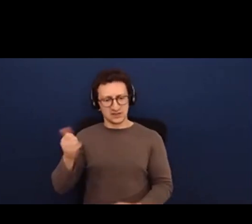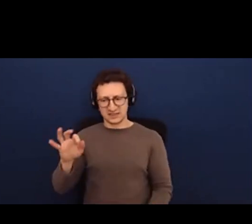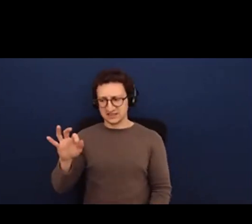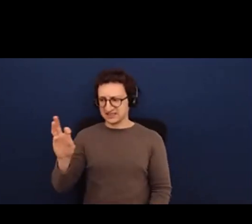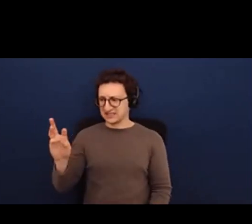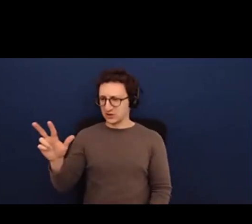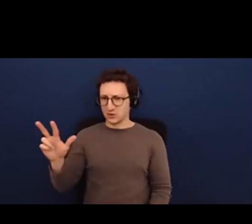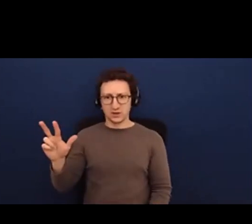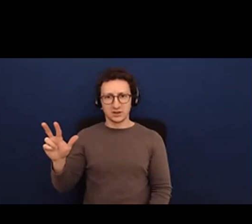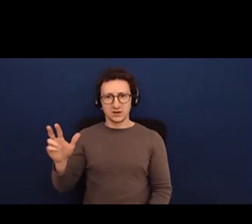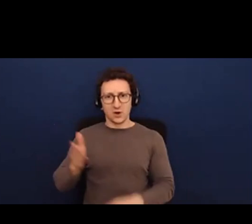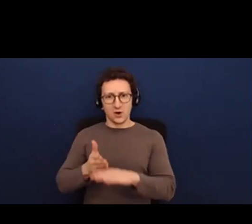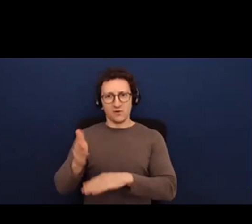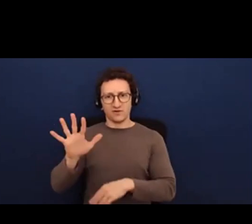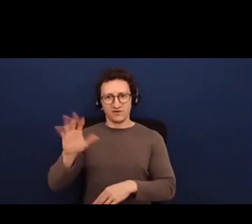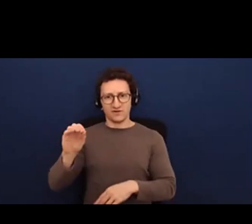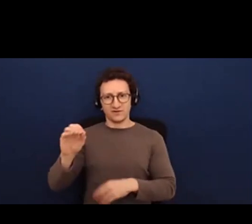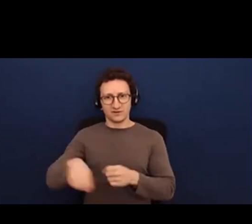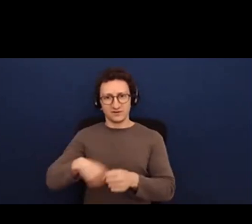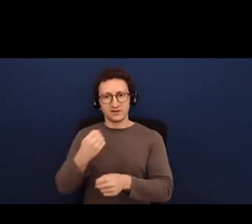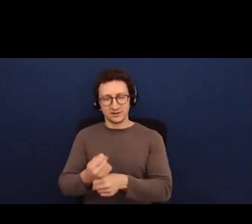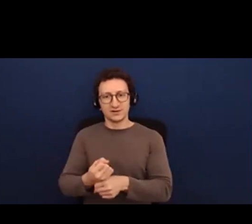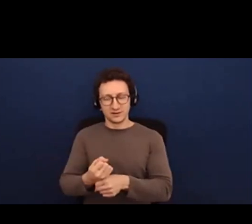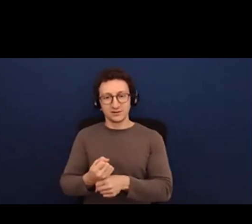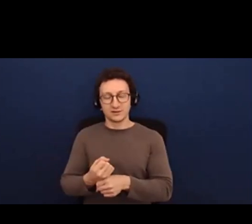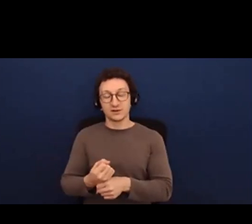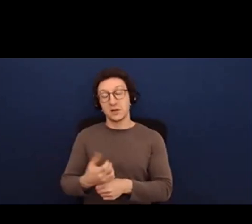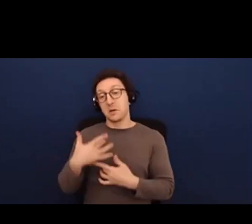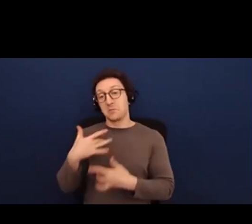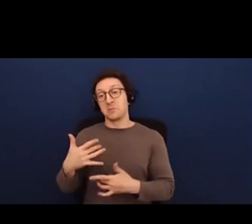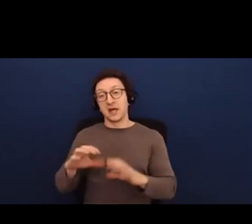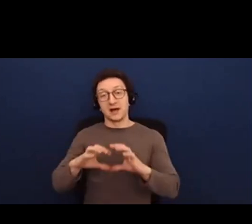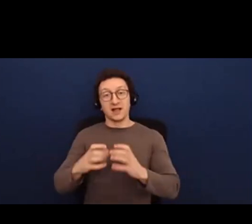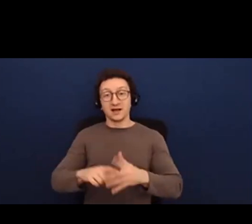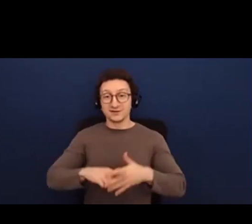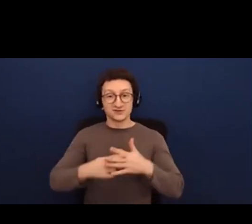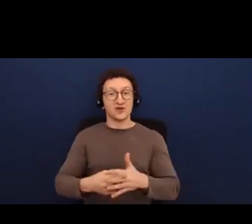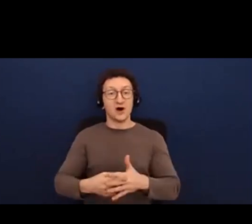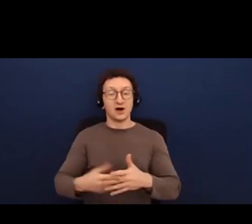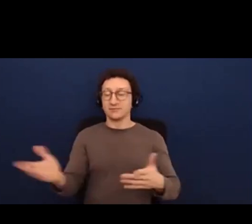56 some odd years. And he sometimes opened his class with a prayer.